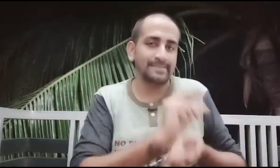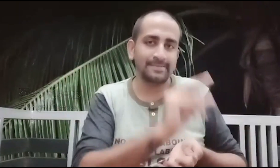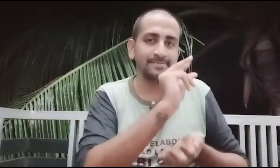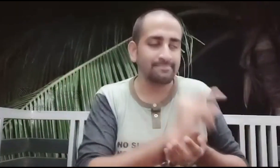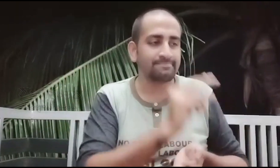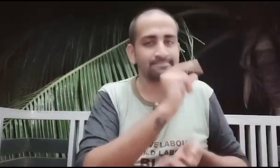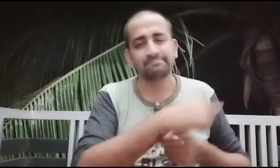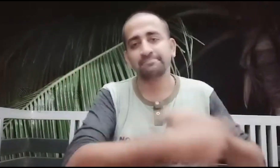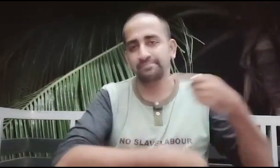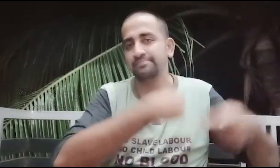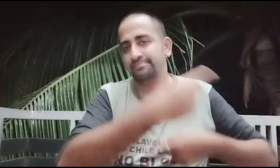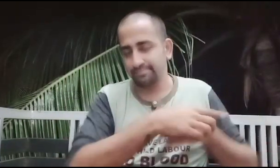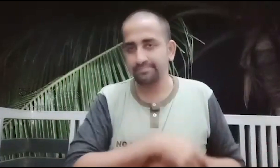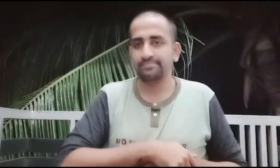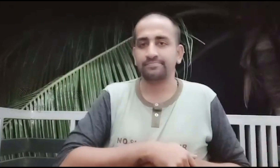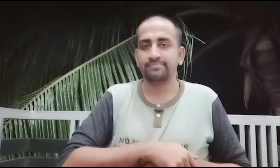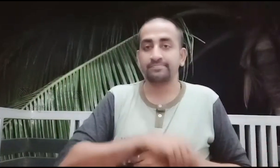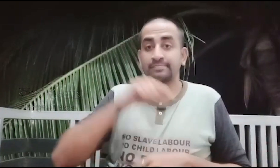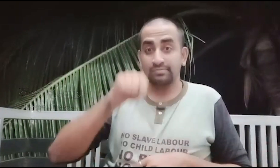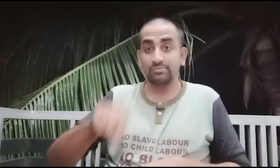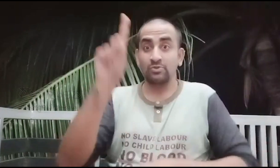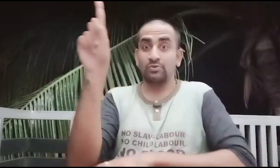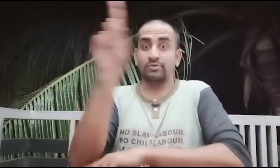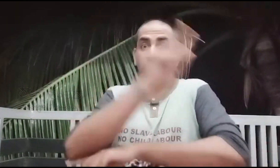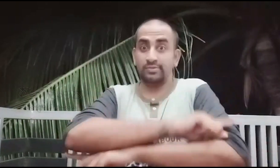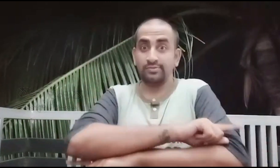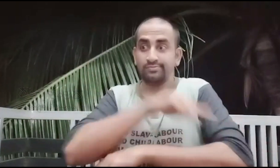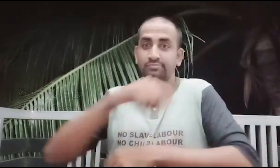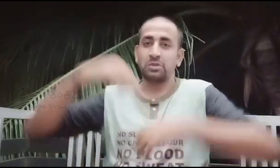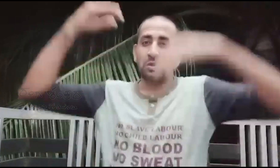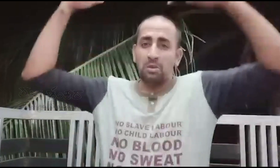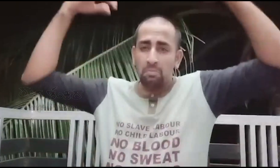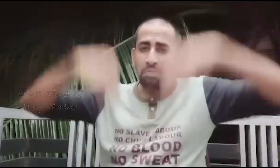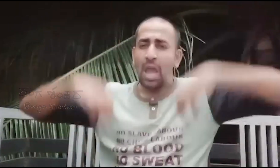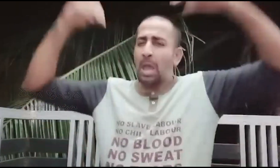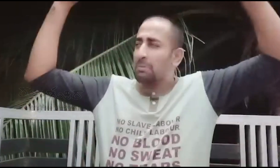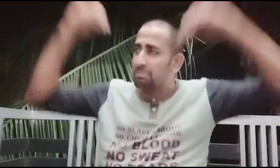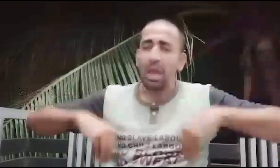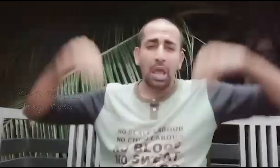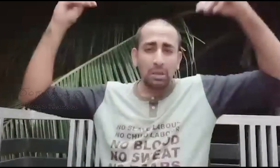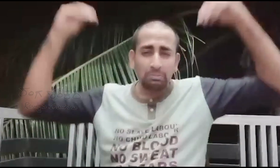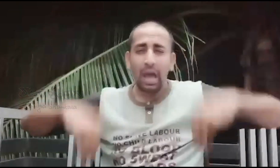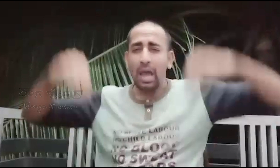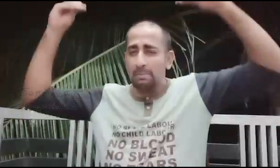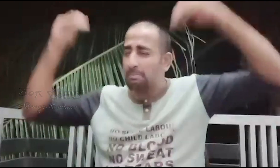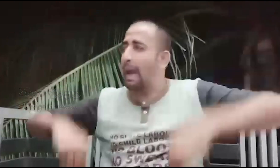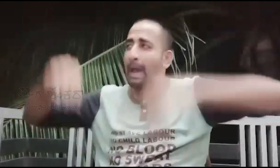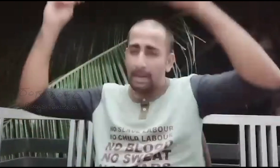And this duck laid an egg every single day. Then one day it was pouring, it